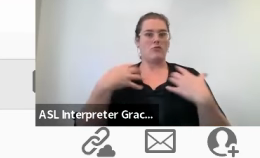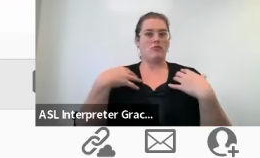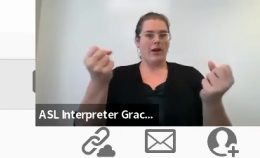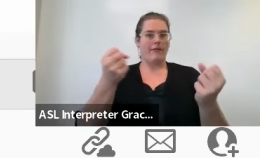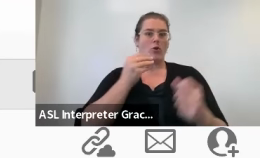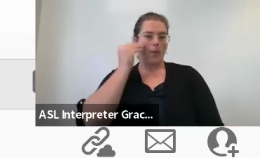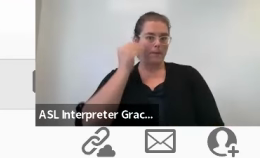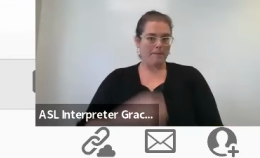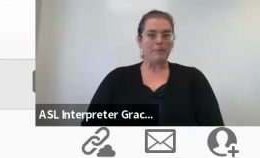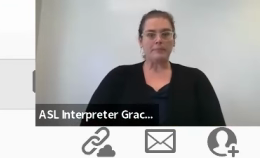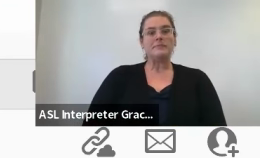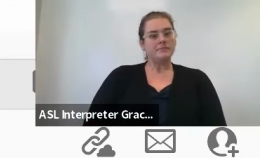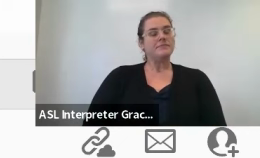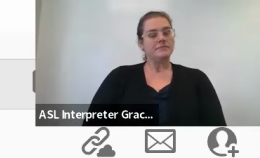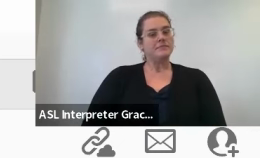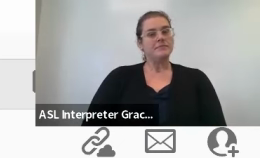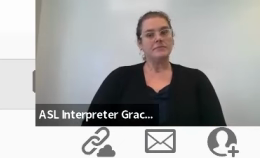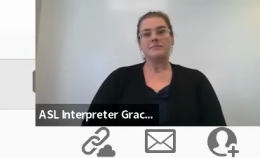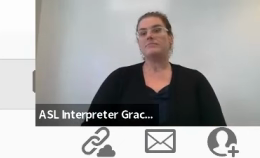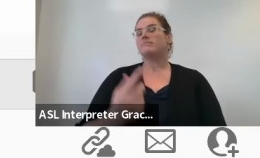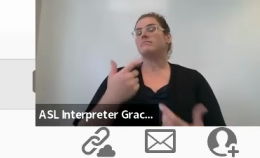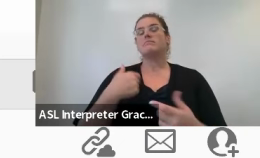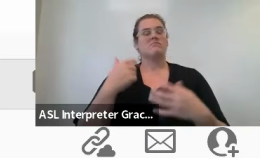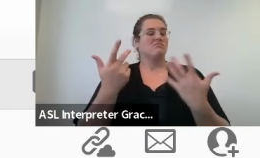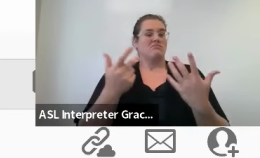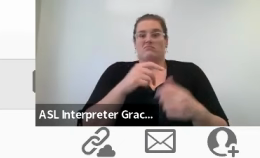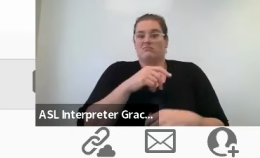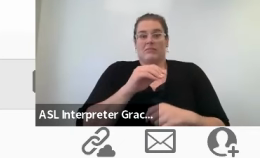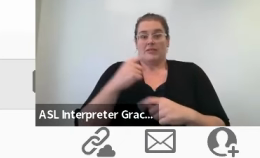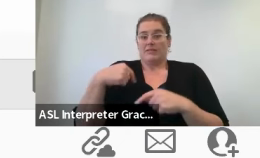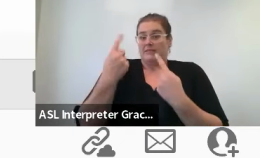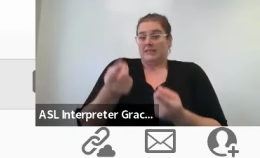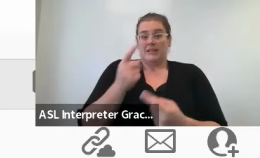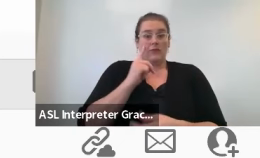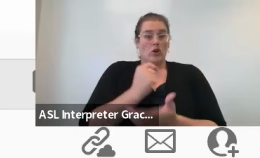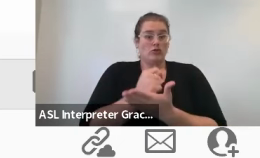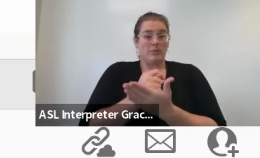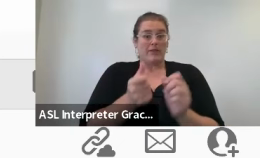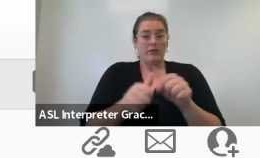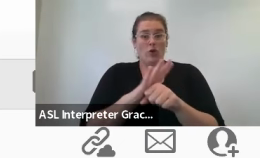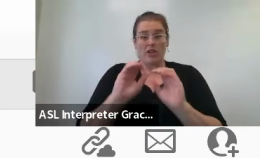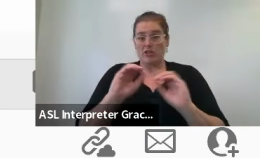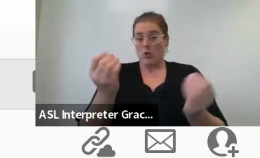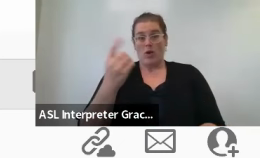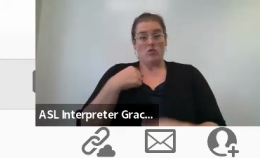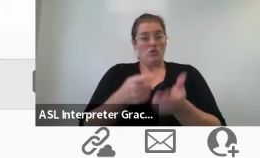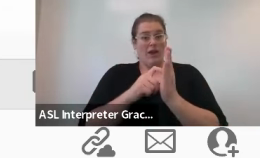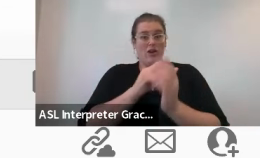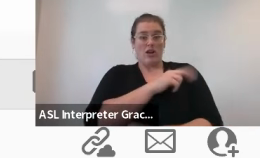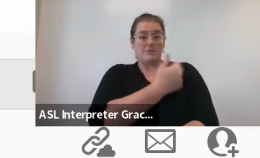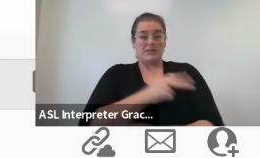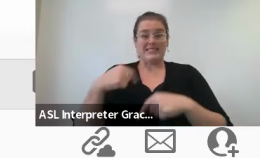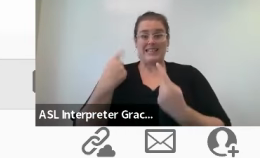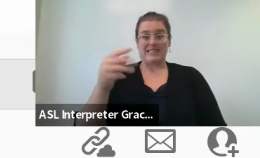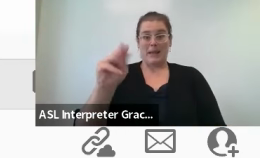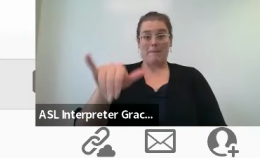There have been no people requiring hospitalization for treatment of COVID since May. During which there were